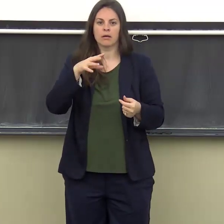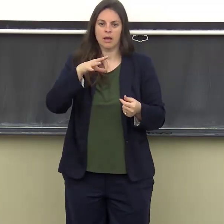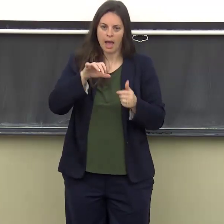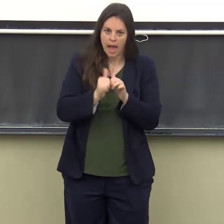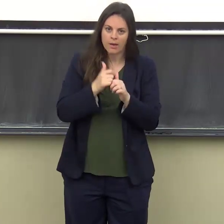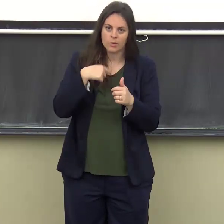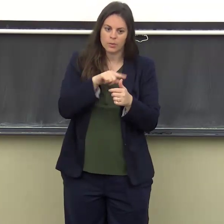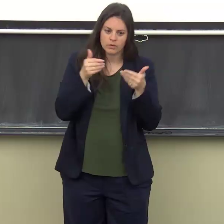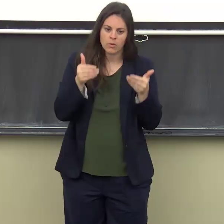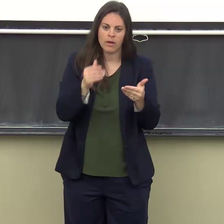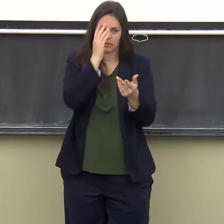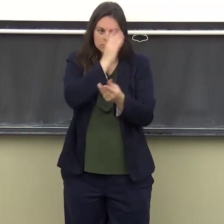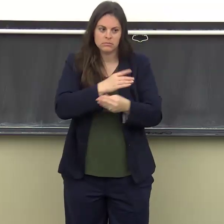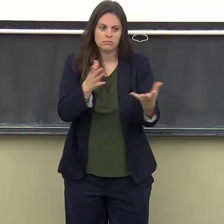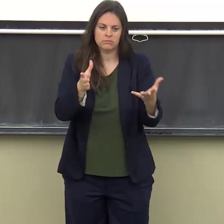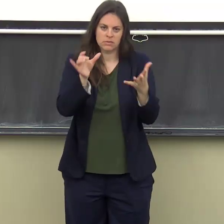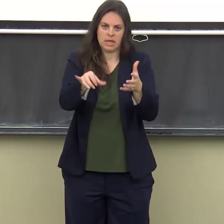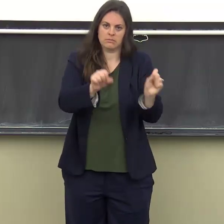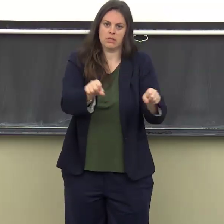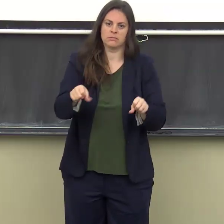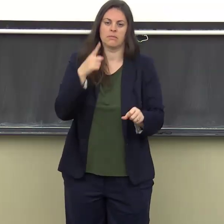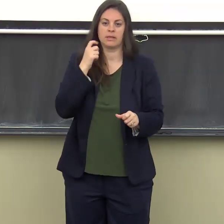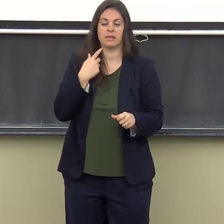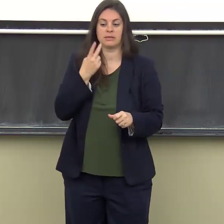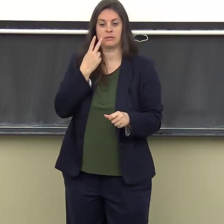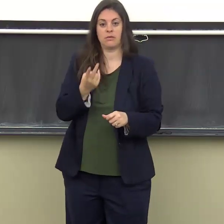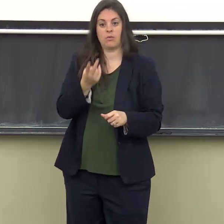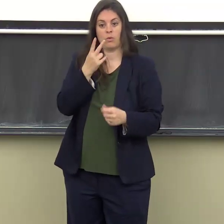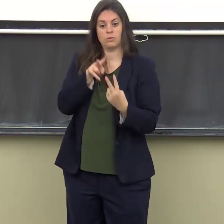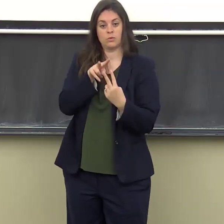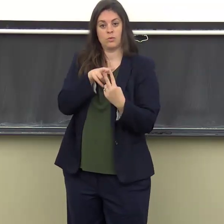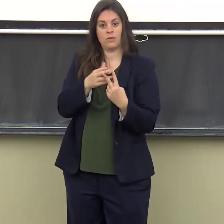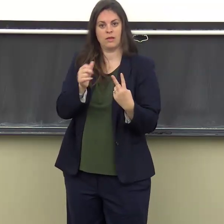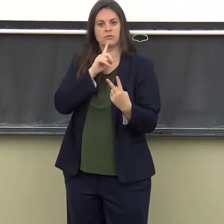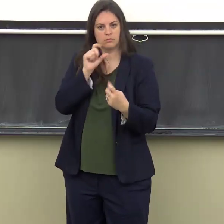that. Because I see those two things as fundamentally opposed.